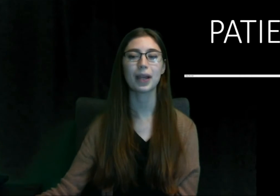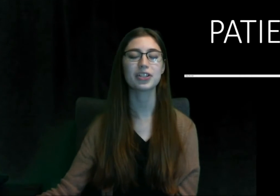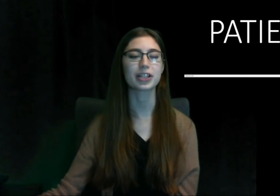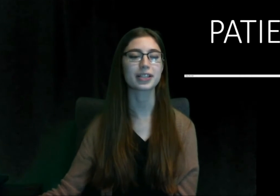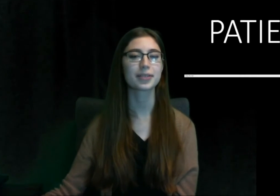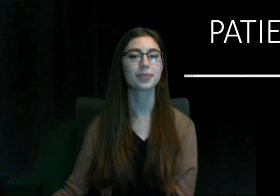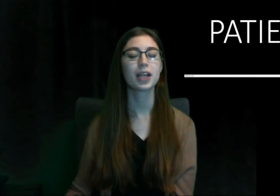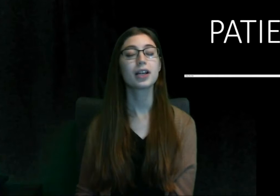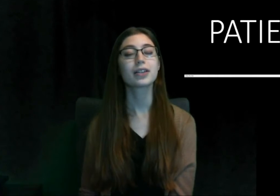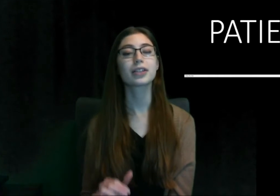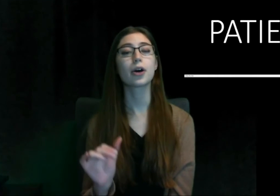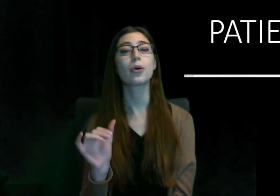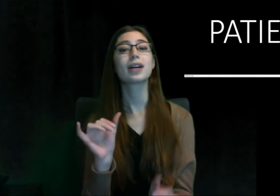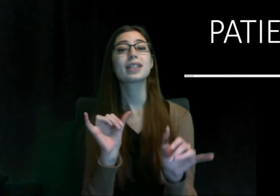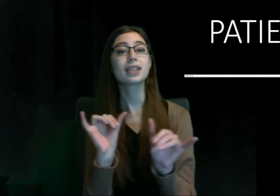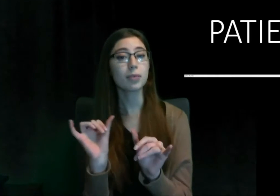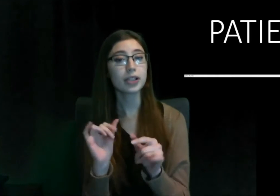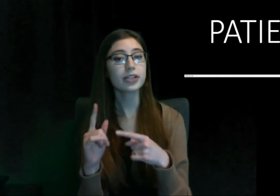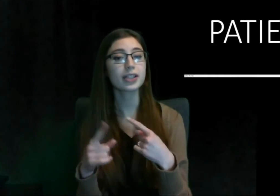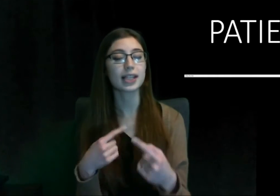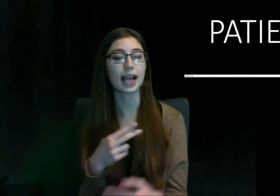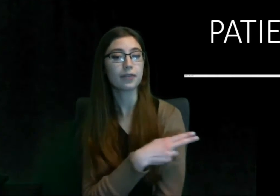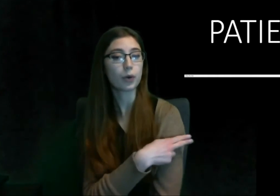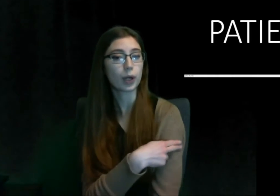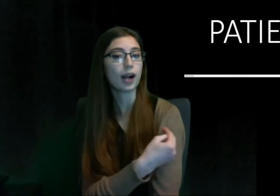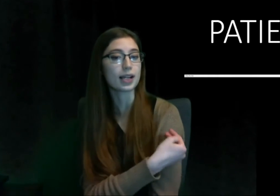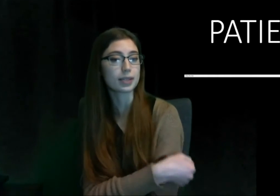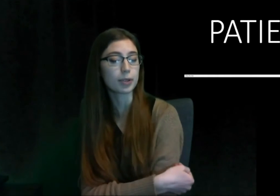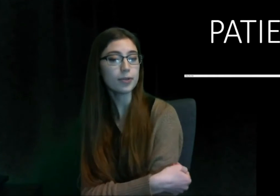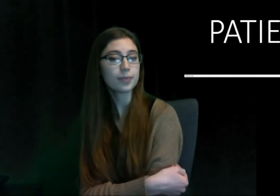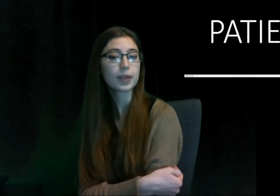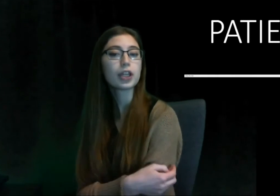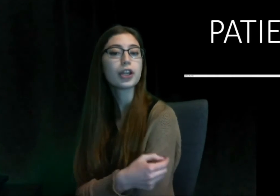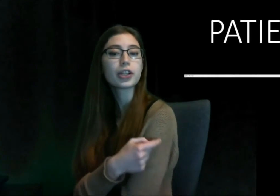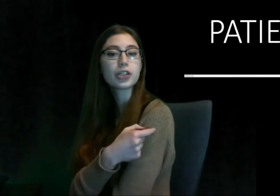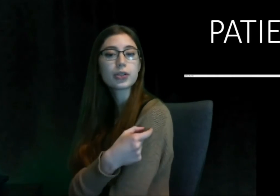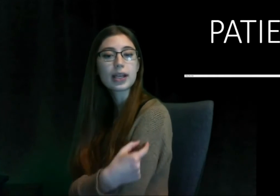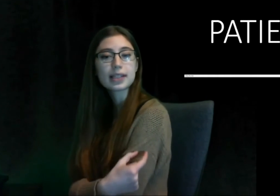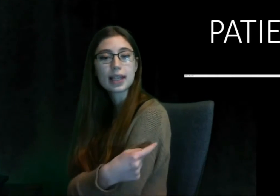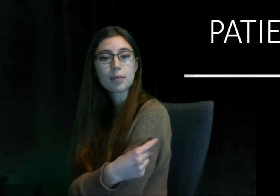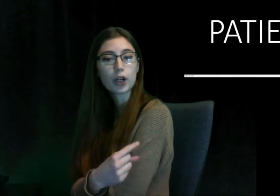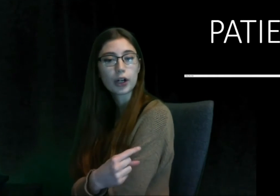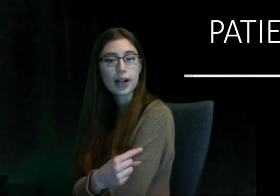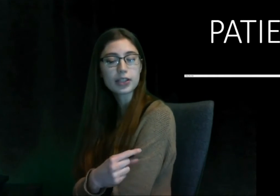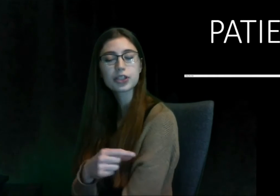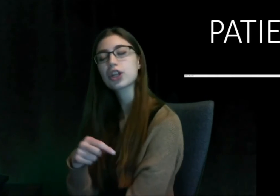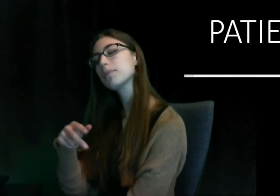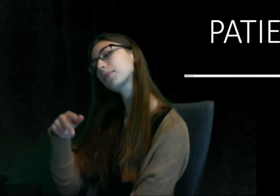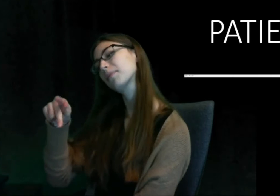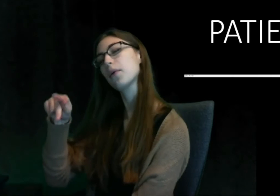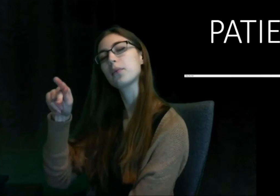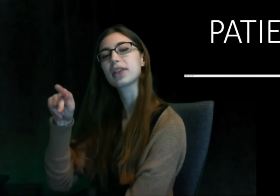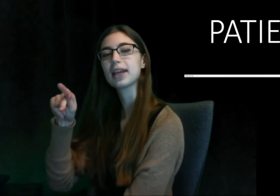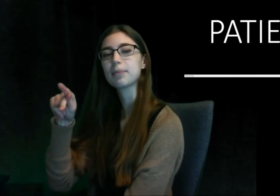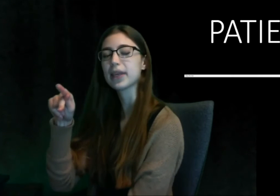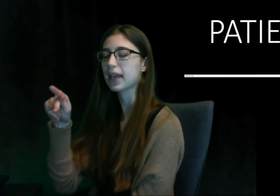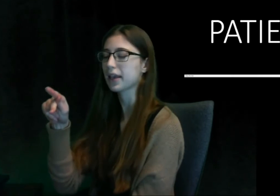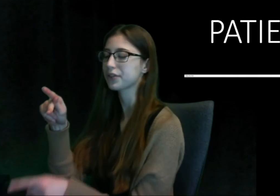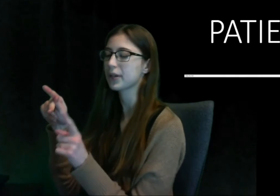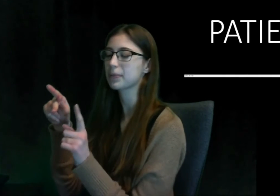Patient. So similar to the sign for hospital, you're going to do that same cross shape, but with a P hand shape. So with